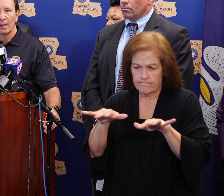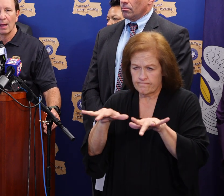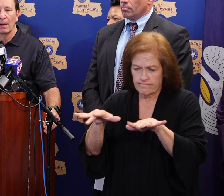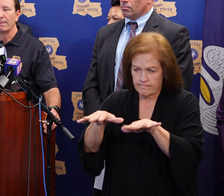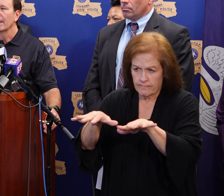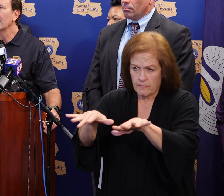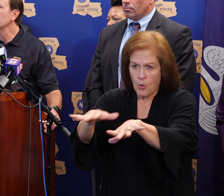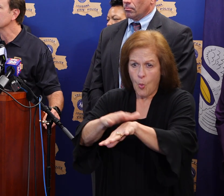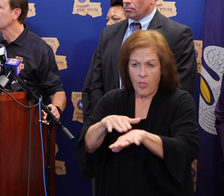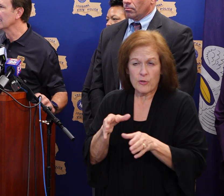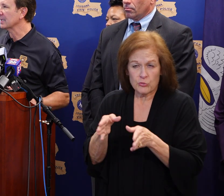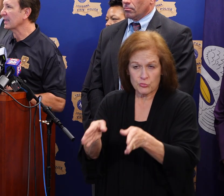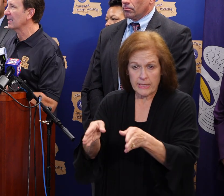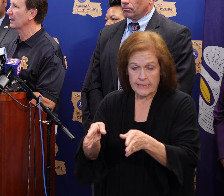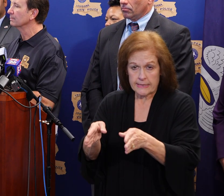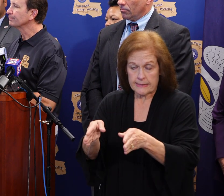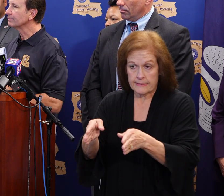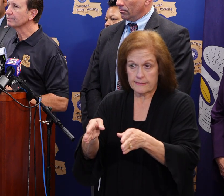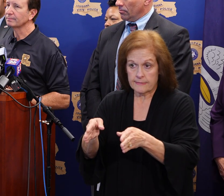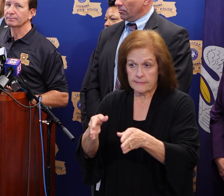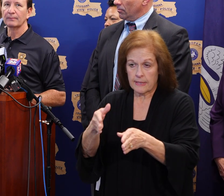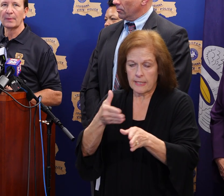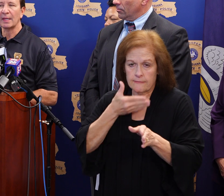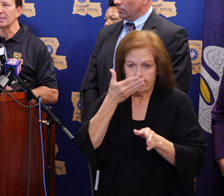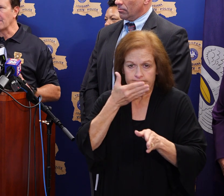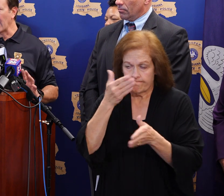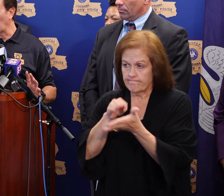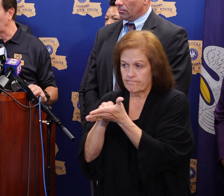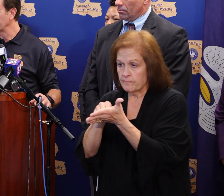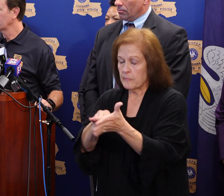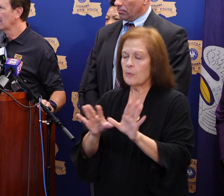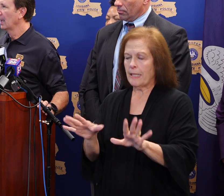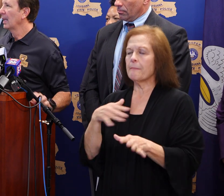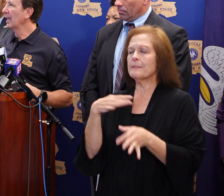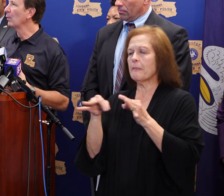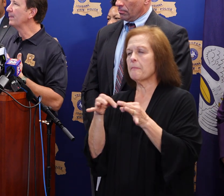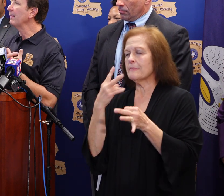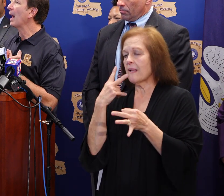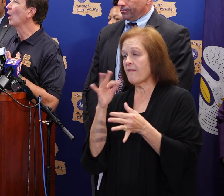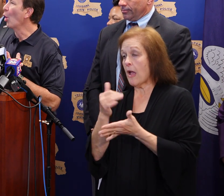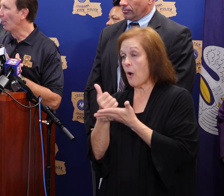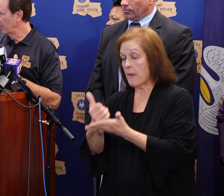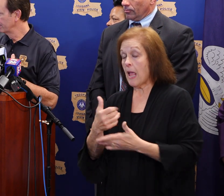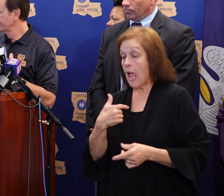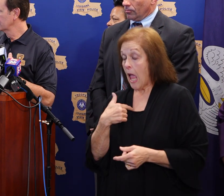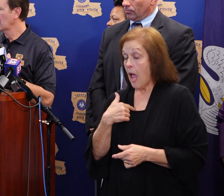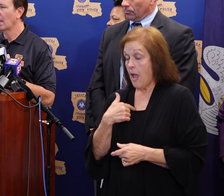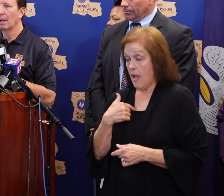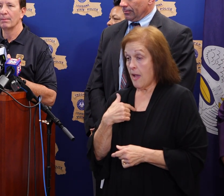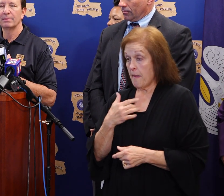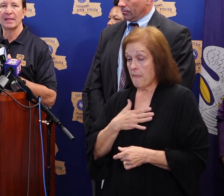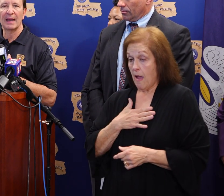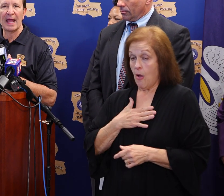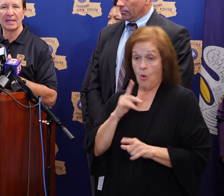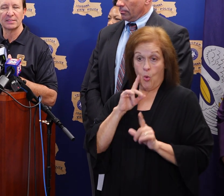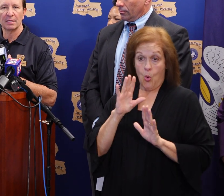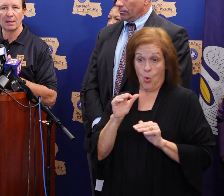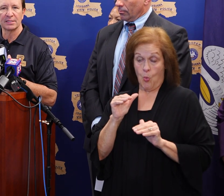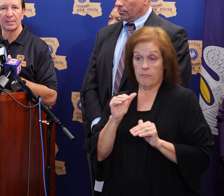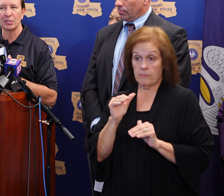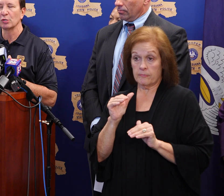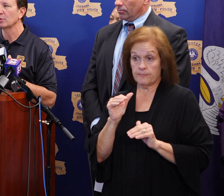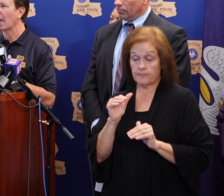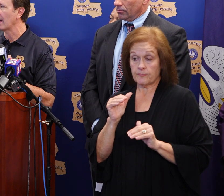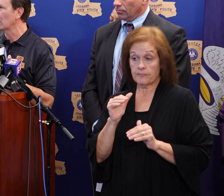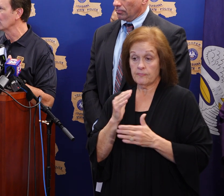there. Let me just say this. I think this may help. It would be my hope that as